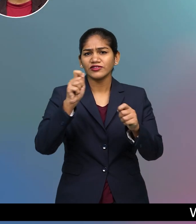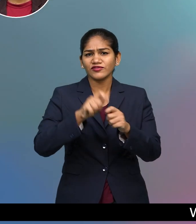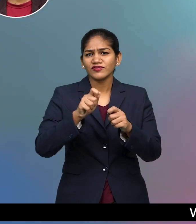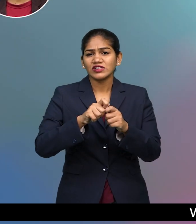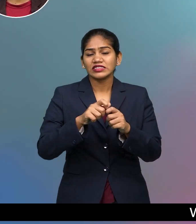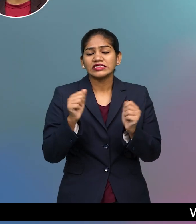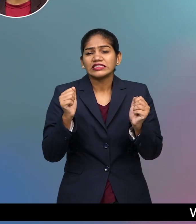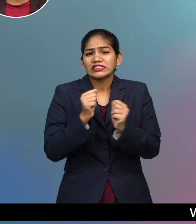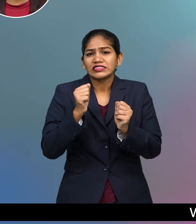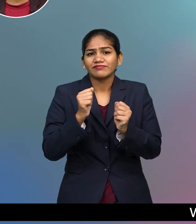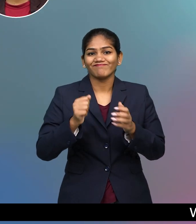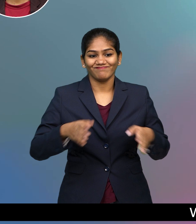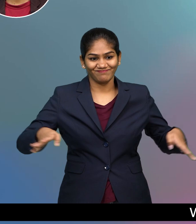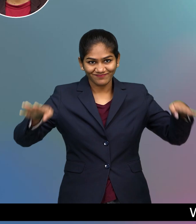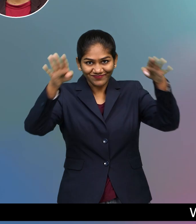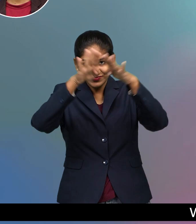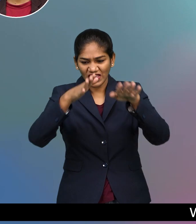Work of glaciers.